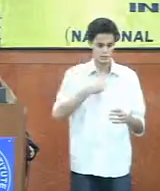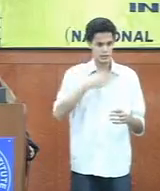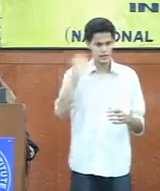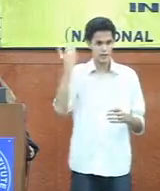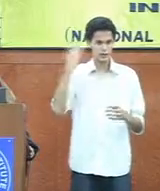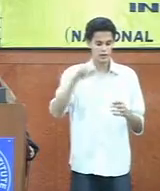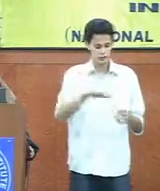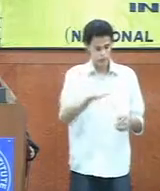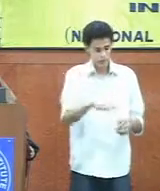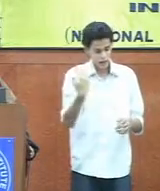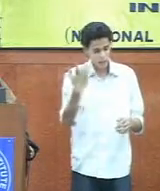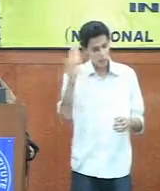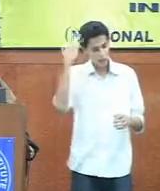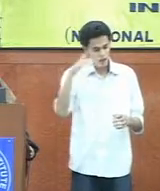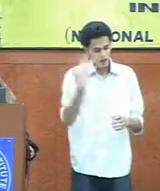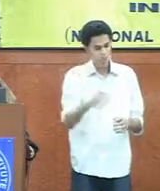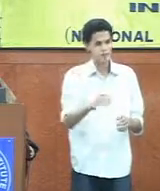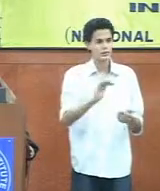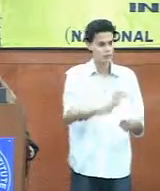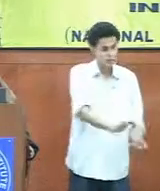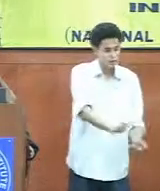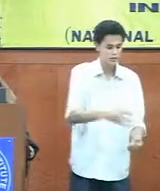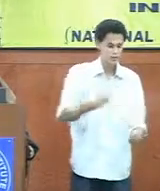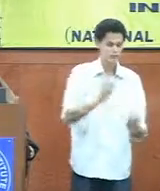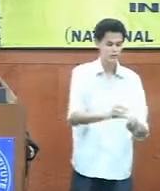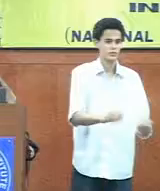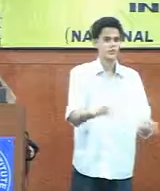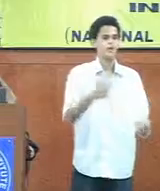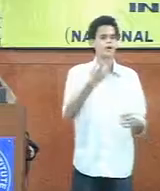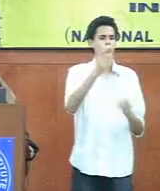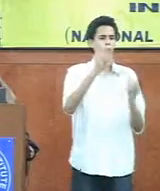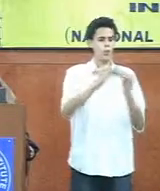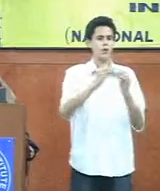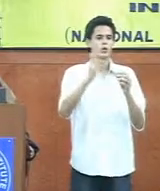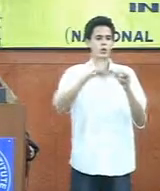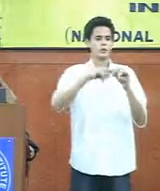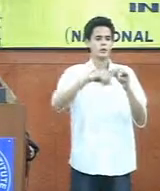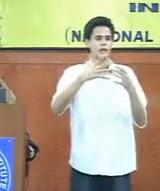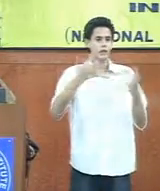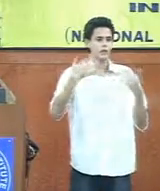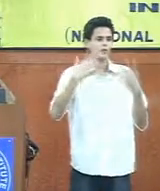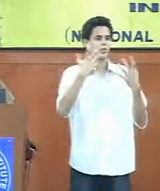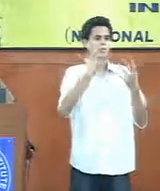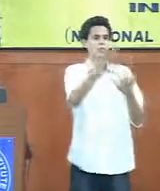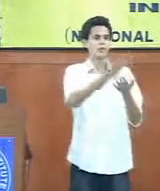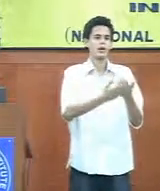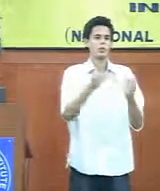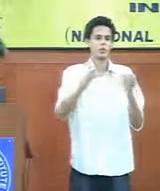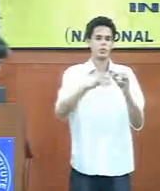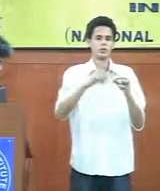Any other clarifications I would be glad to answer in the open session that is going to now follow. Thank